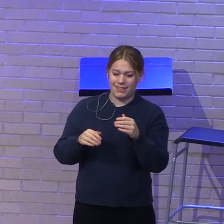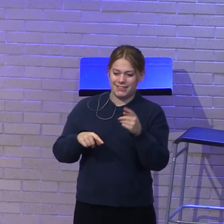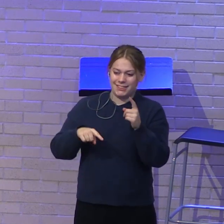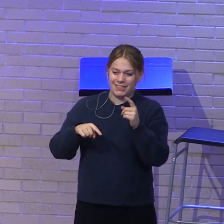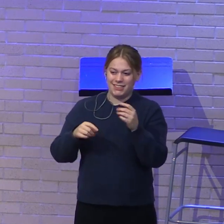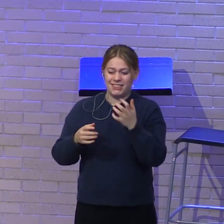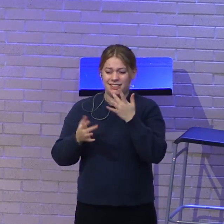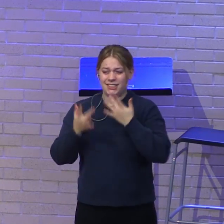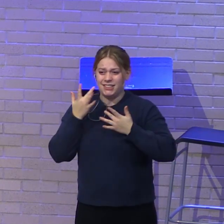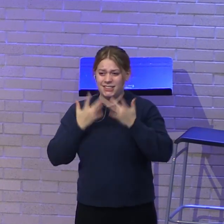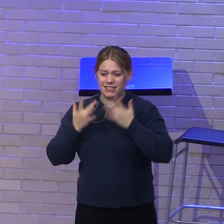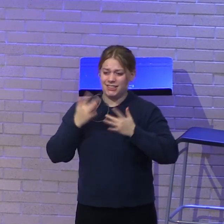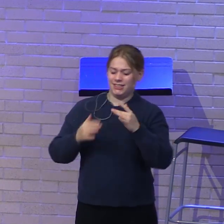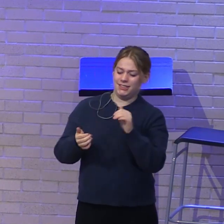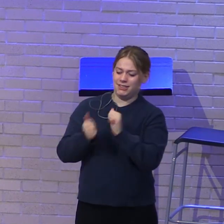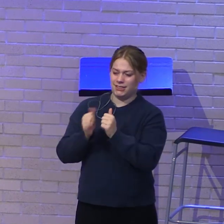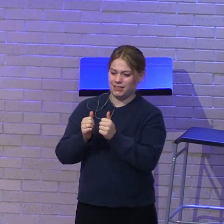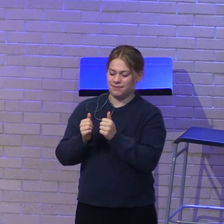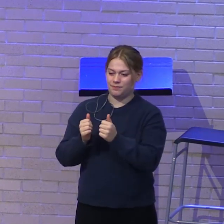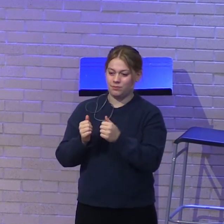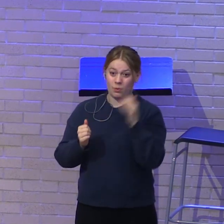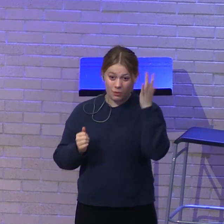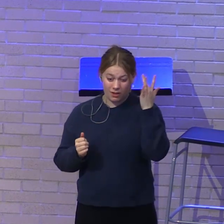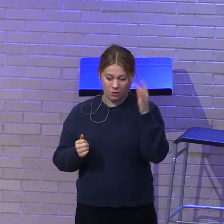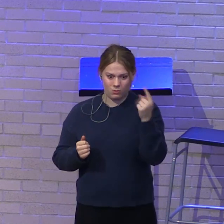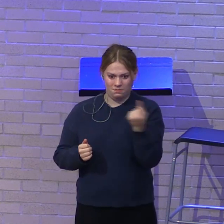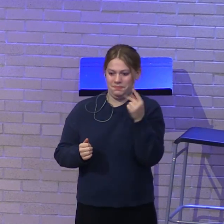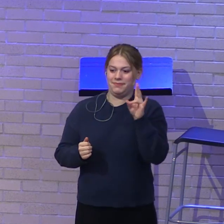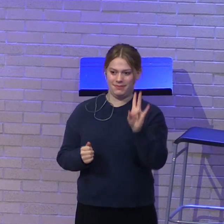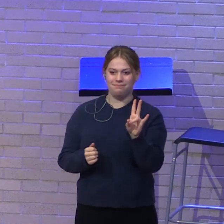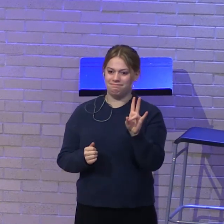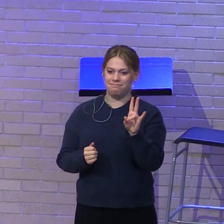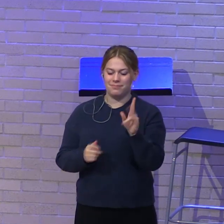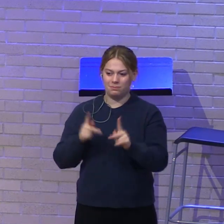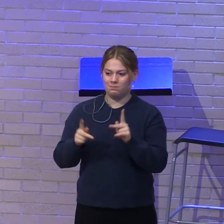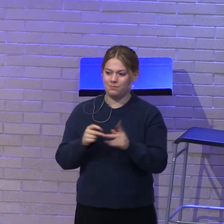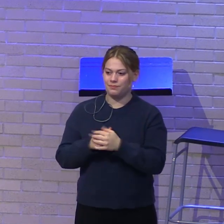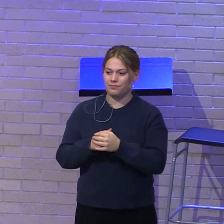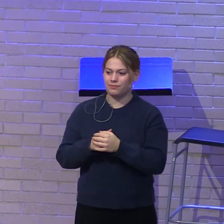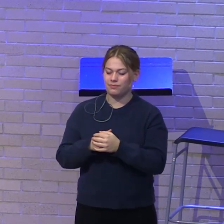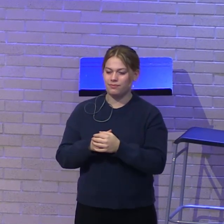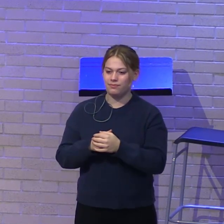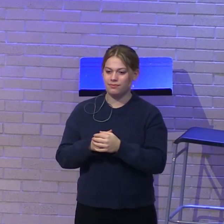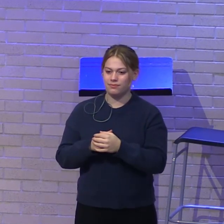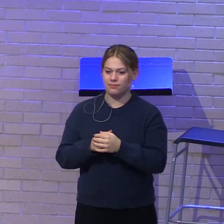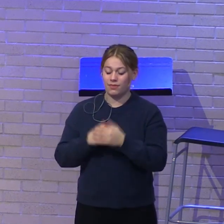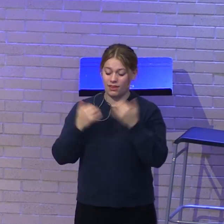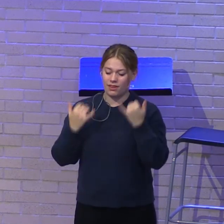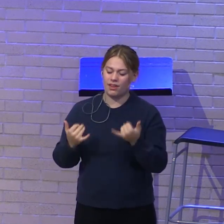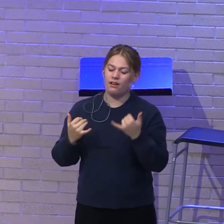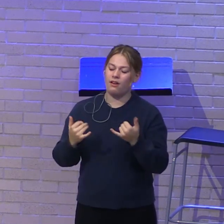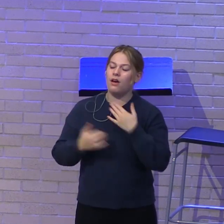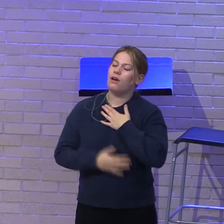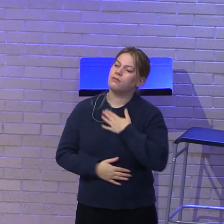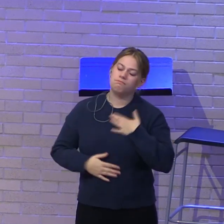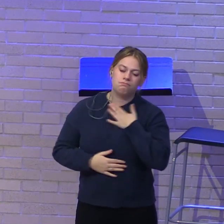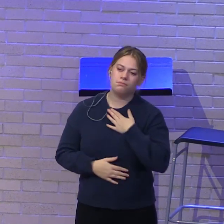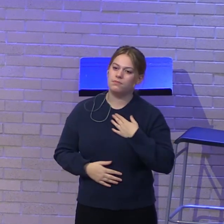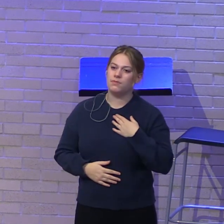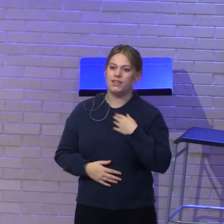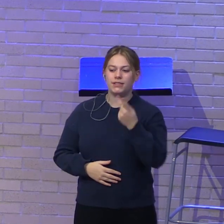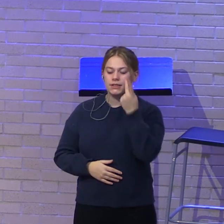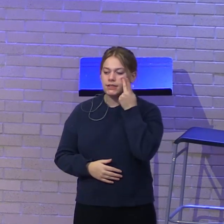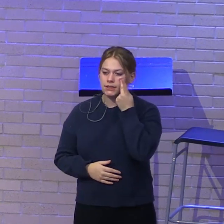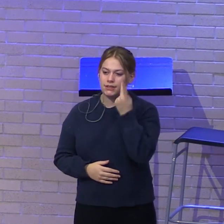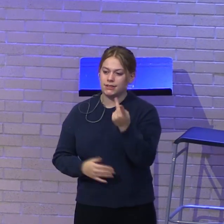did anything really worthy of note. And so I am just so grateful that I got to see that. And even though